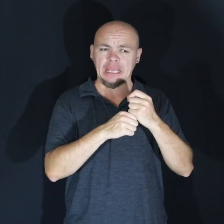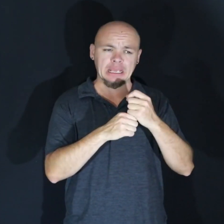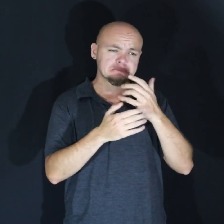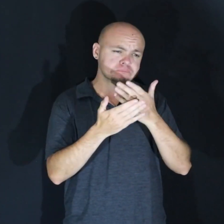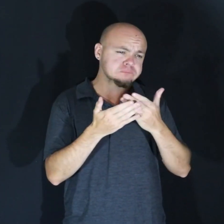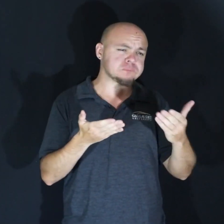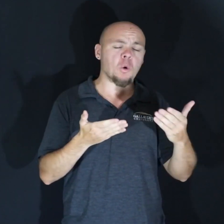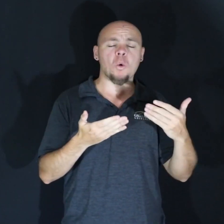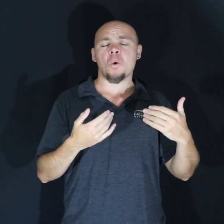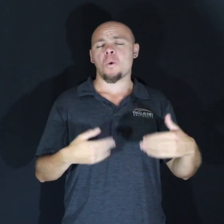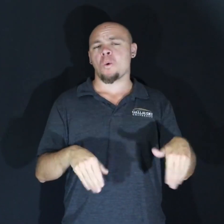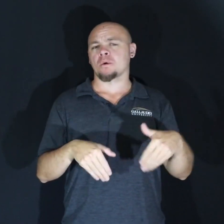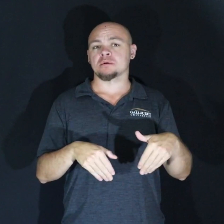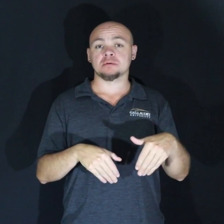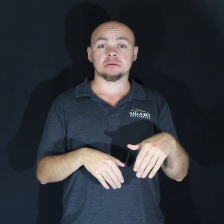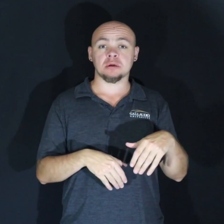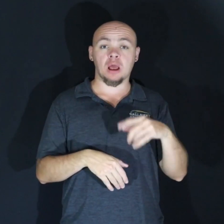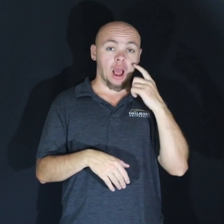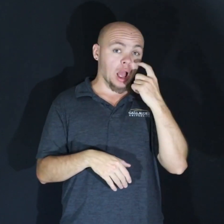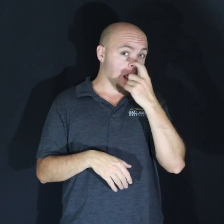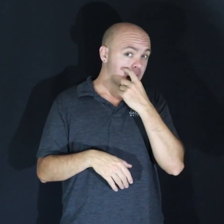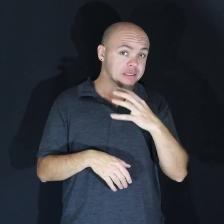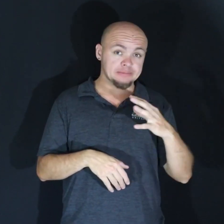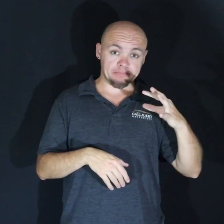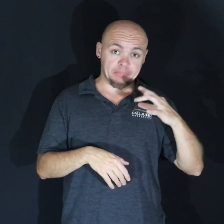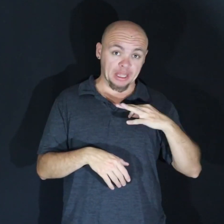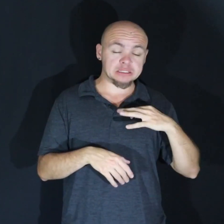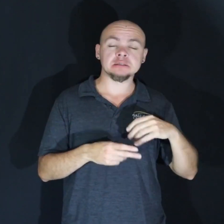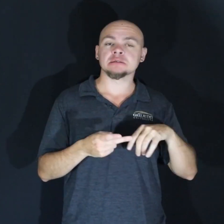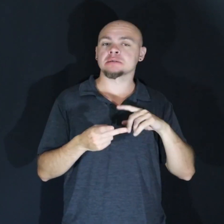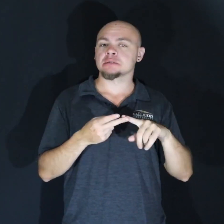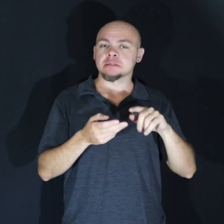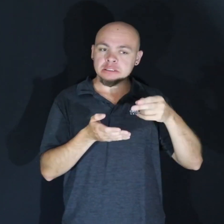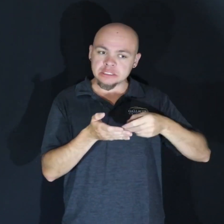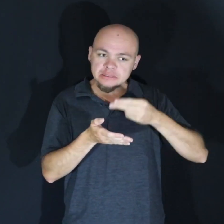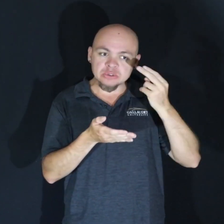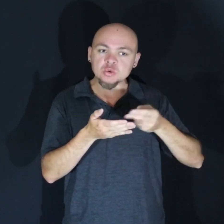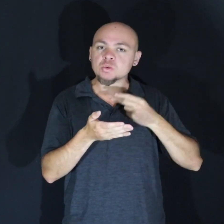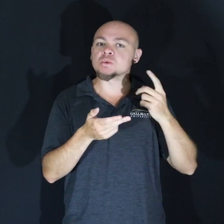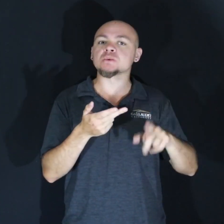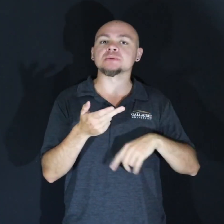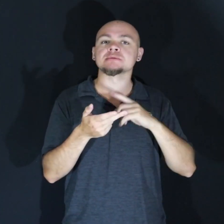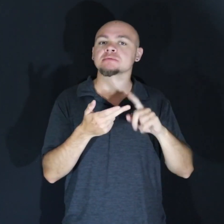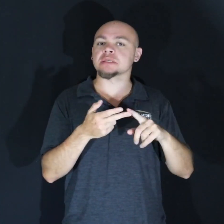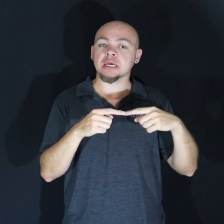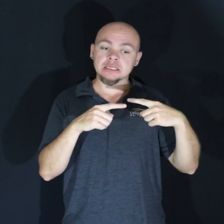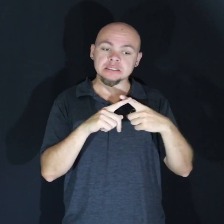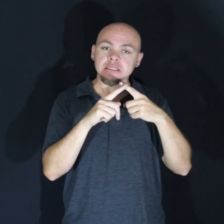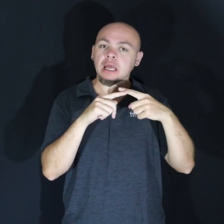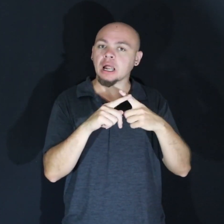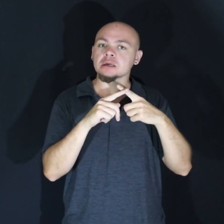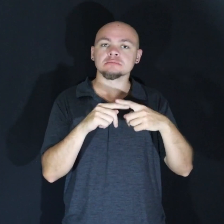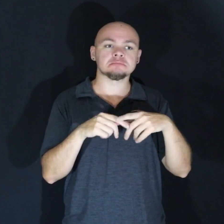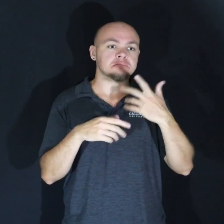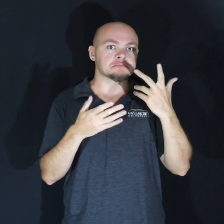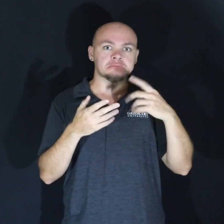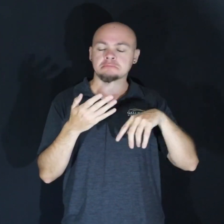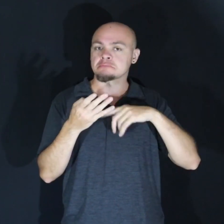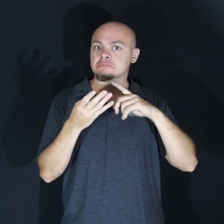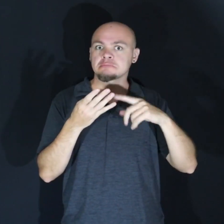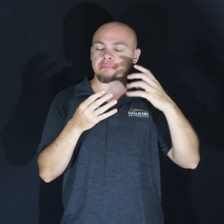objects, from butter knives to wooden spoons, fiddlesticks, and even one knit comb. Don't